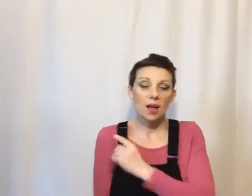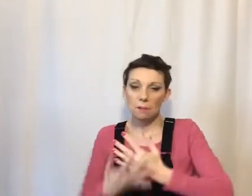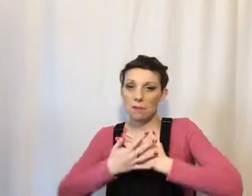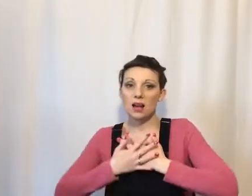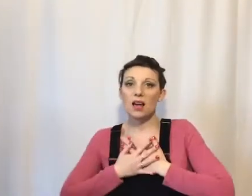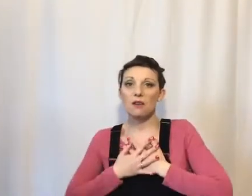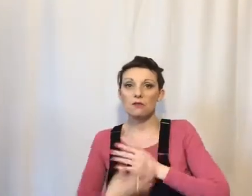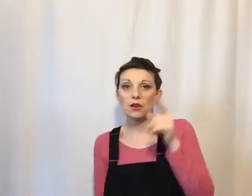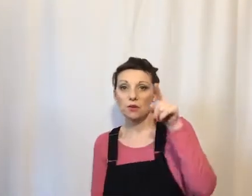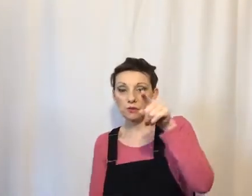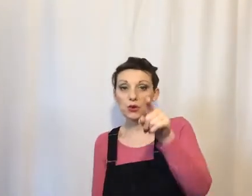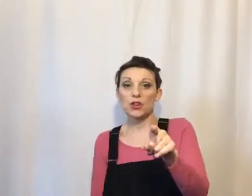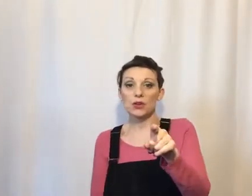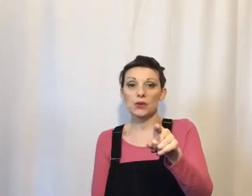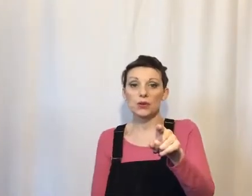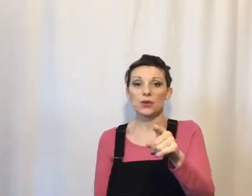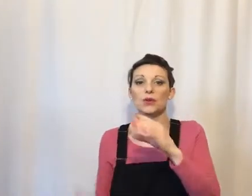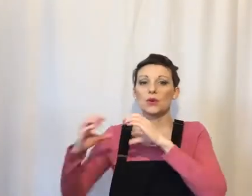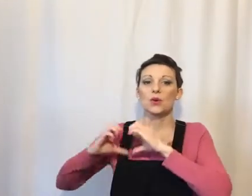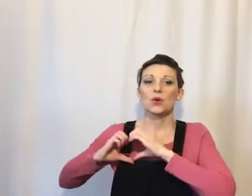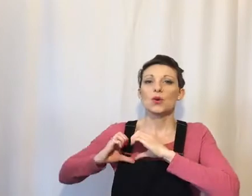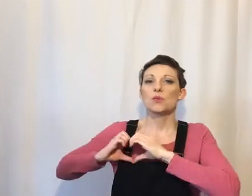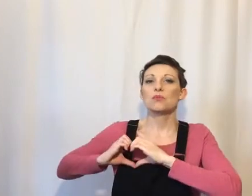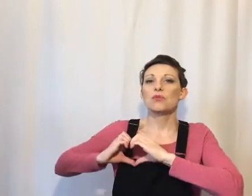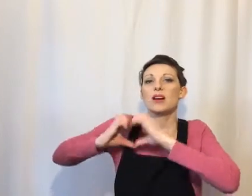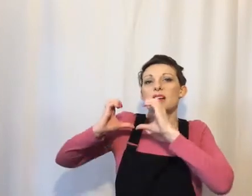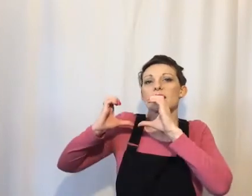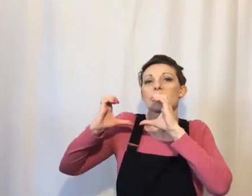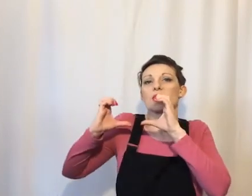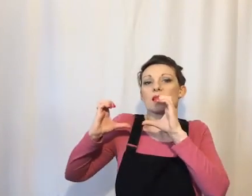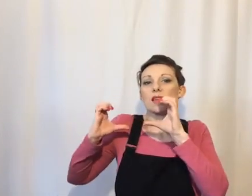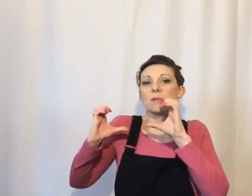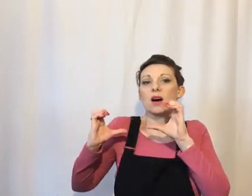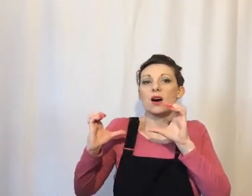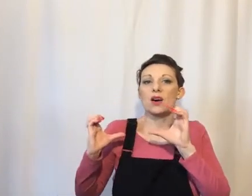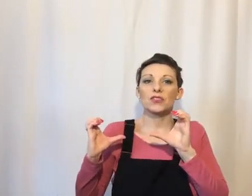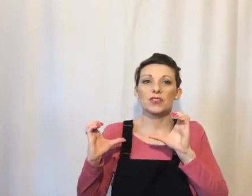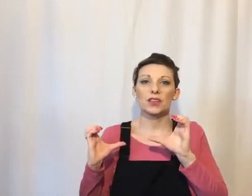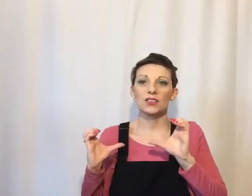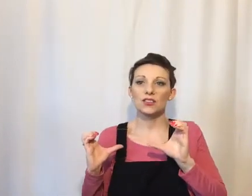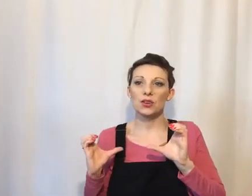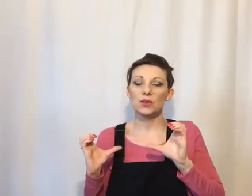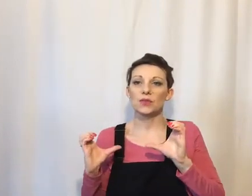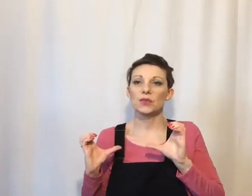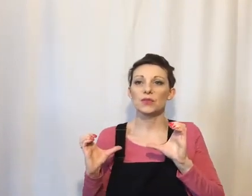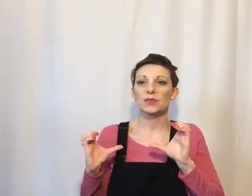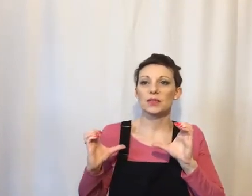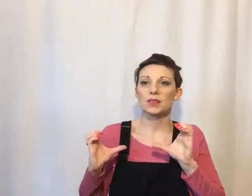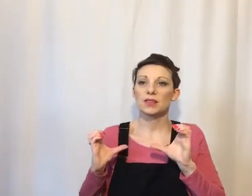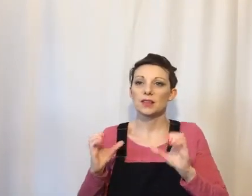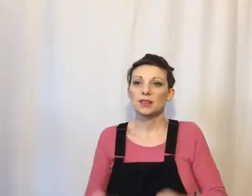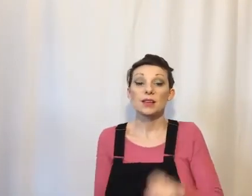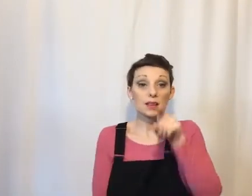My love for you would break my heart in two. If